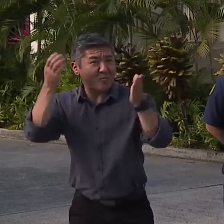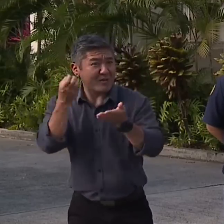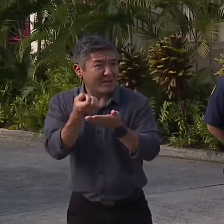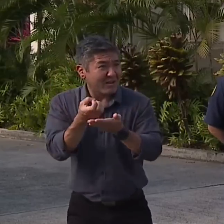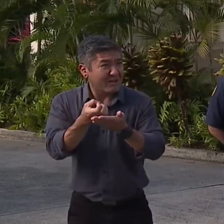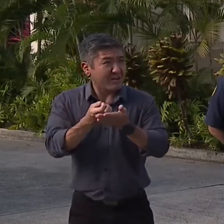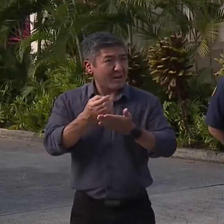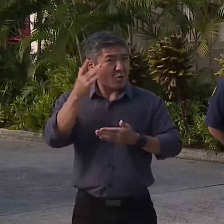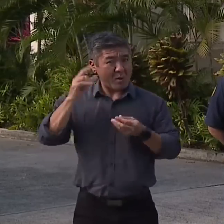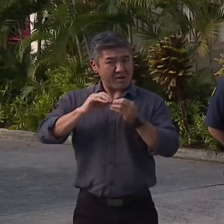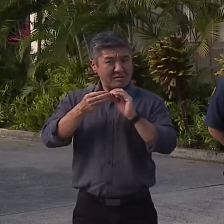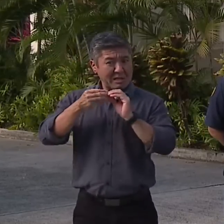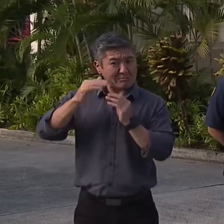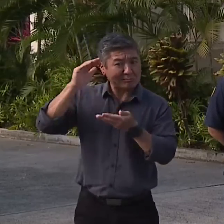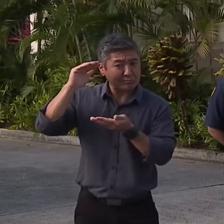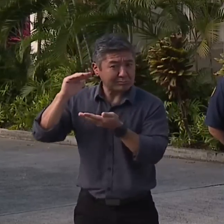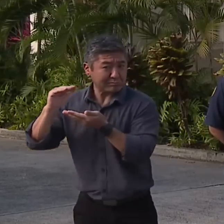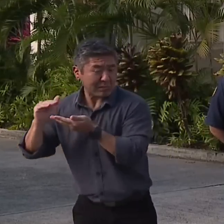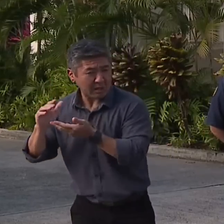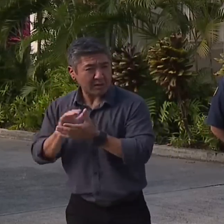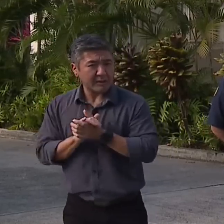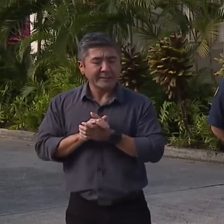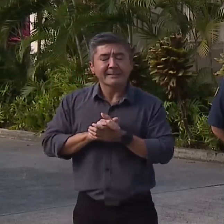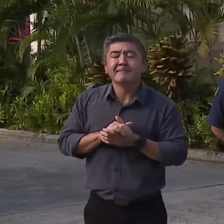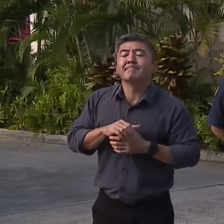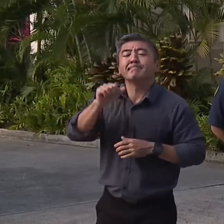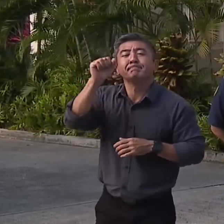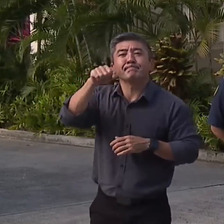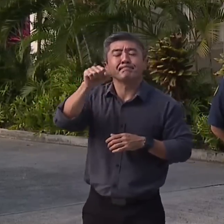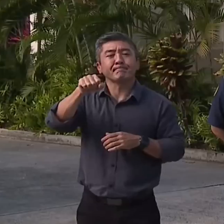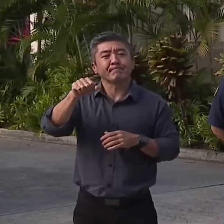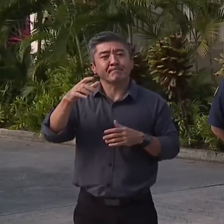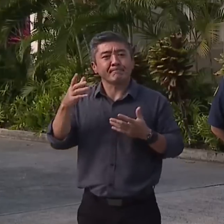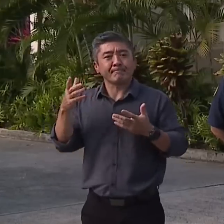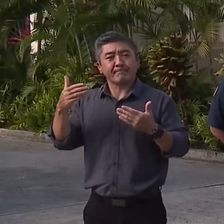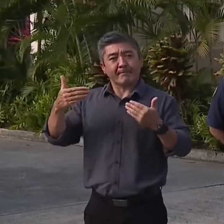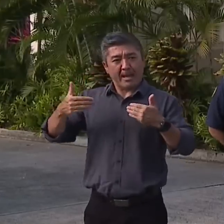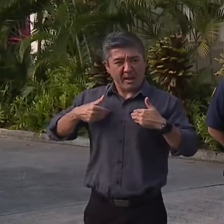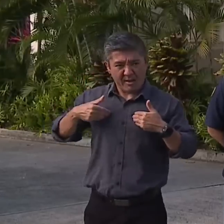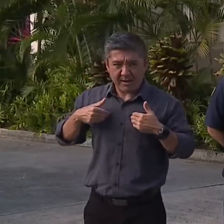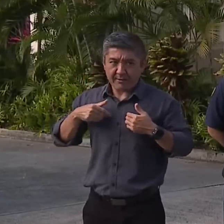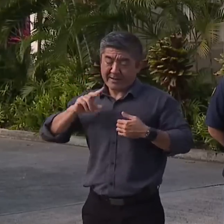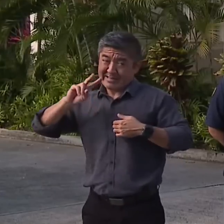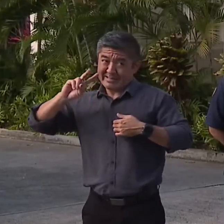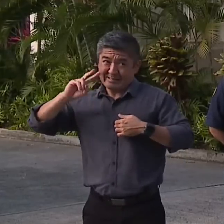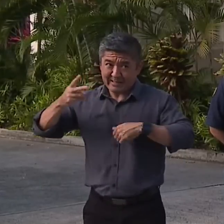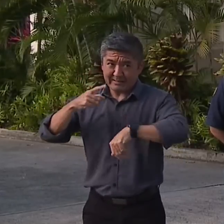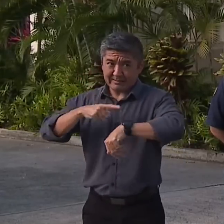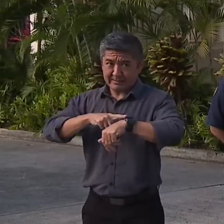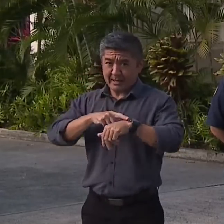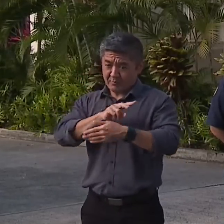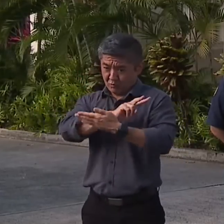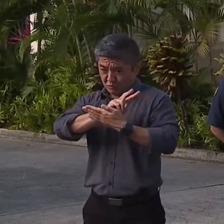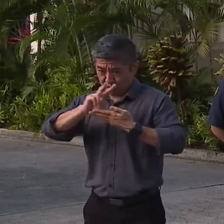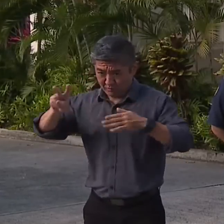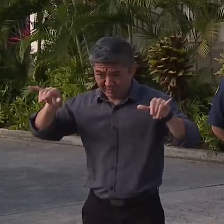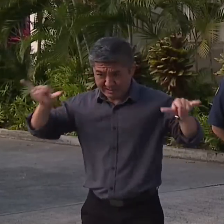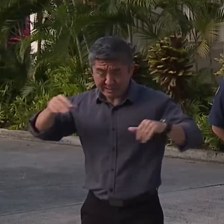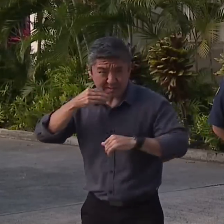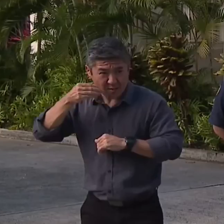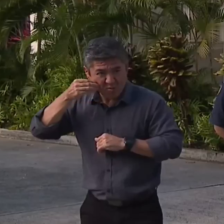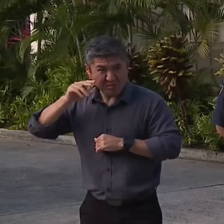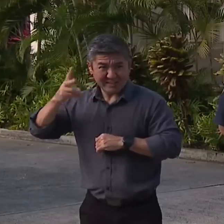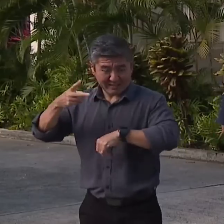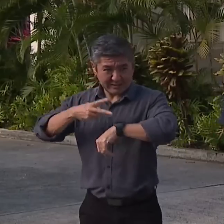So good now. So as you know, we have a second two-week stay-at-home, work-at-home order that expires on the